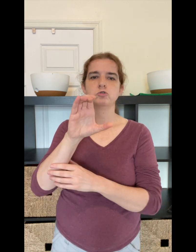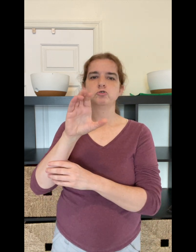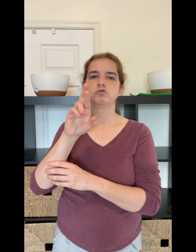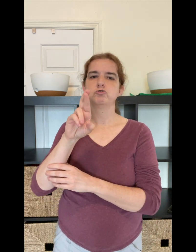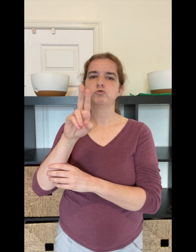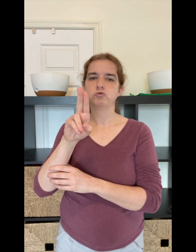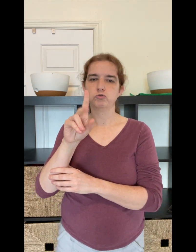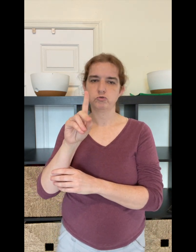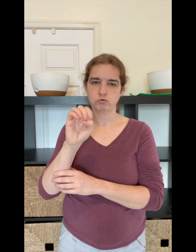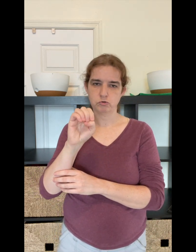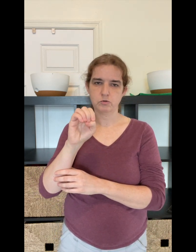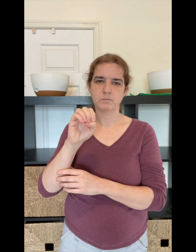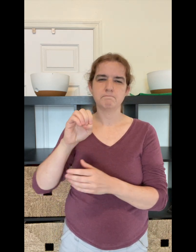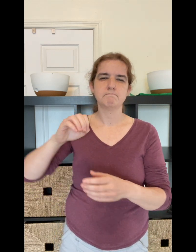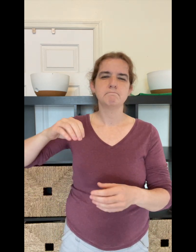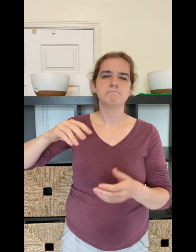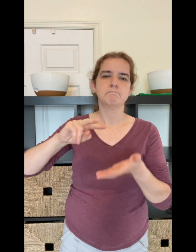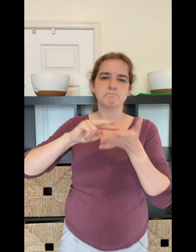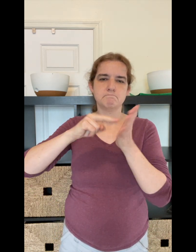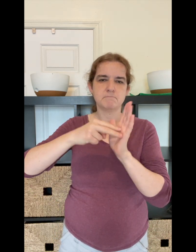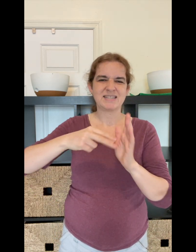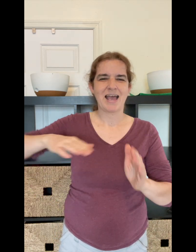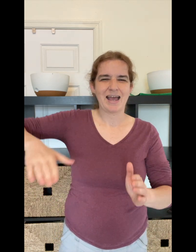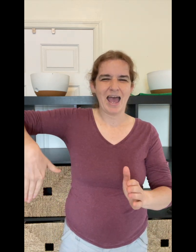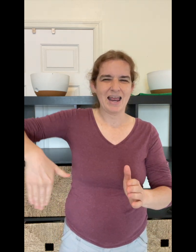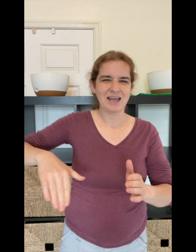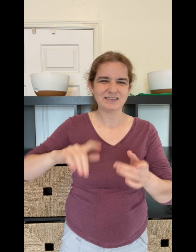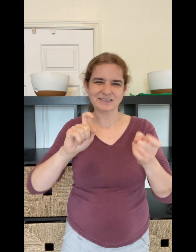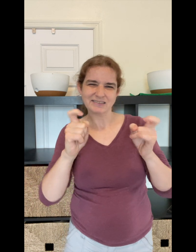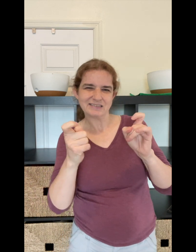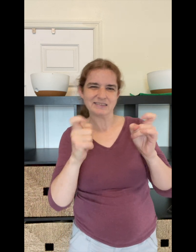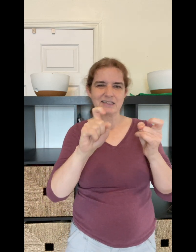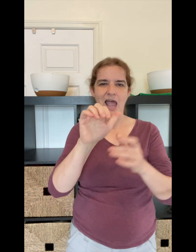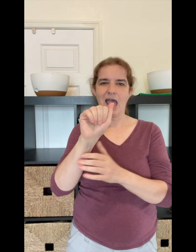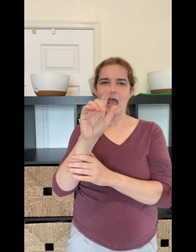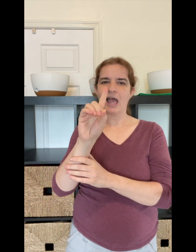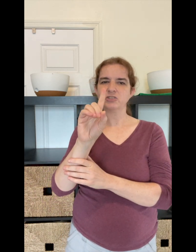So, crude. Crude means that I have not yet